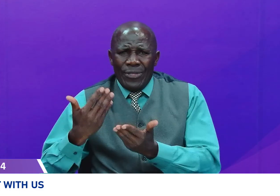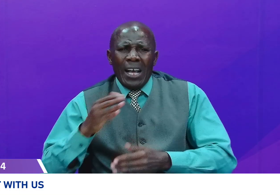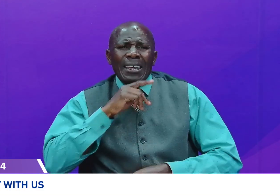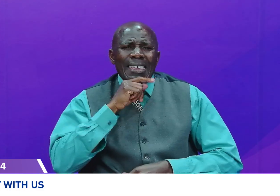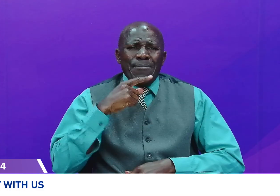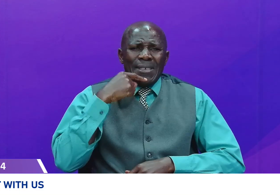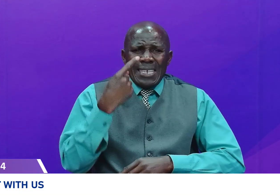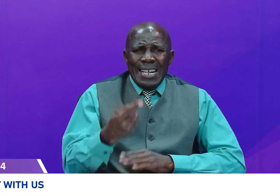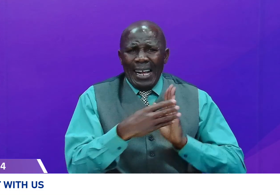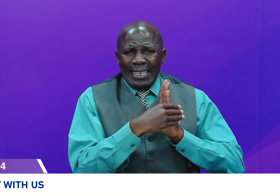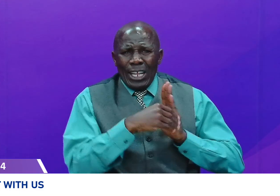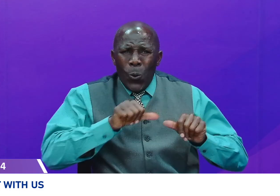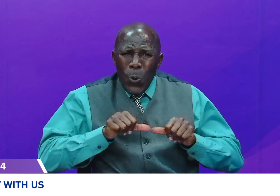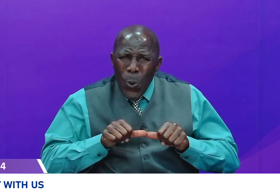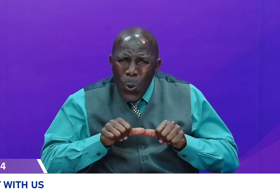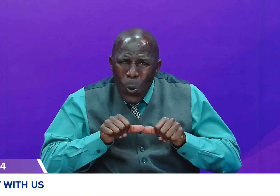to adopt e-procurement.